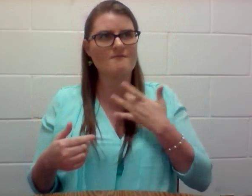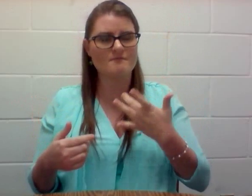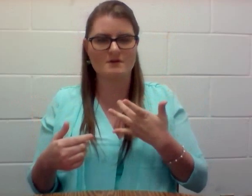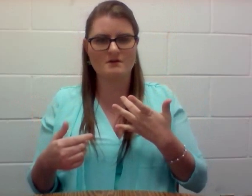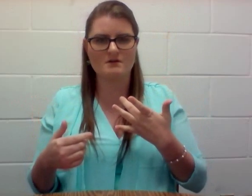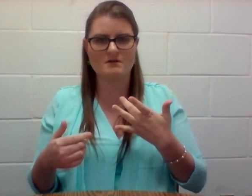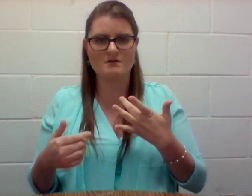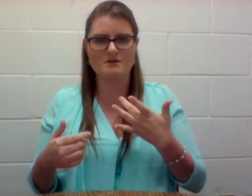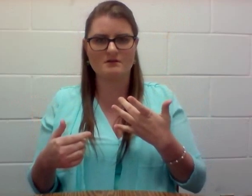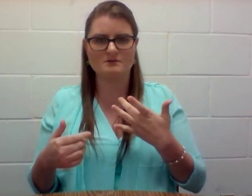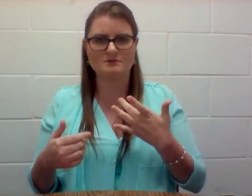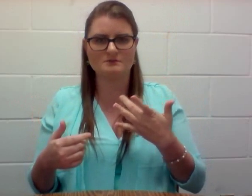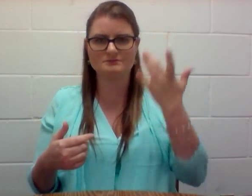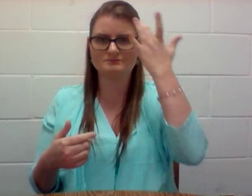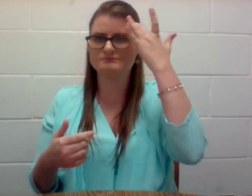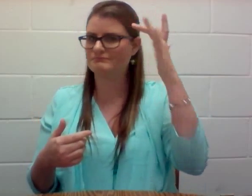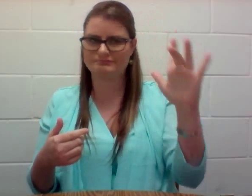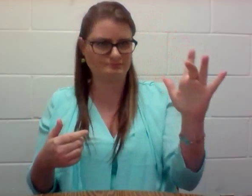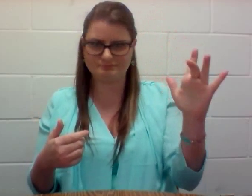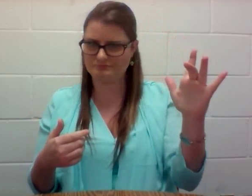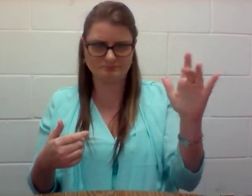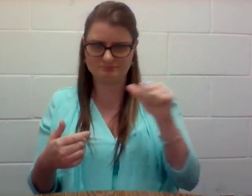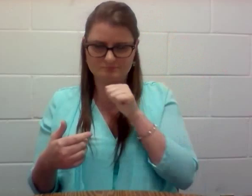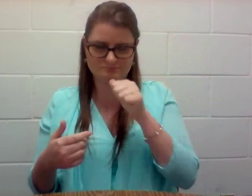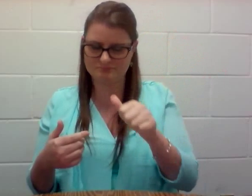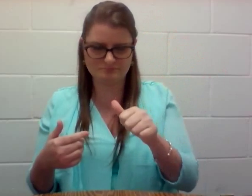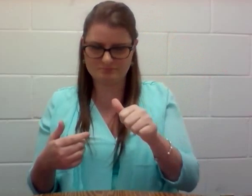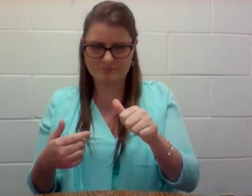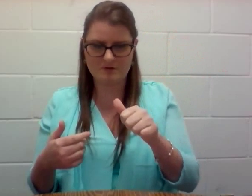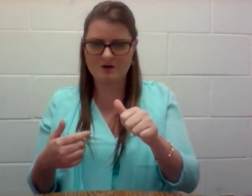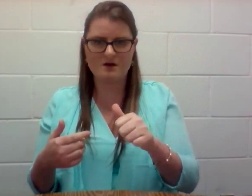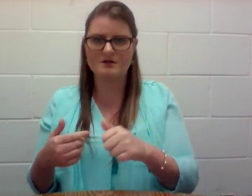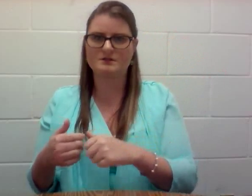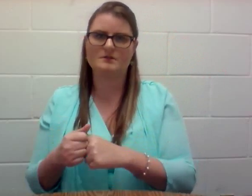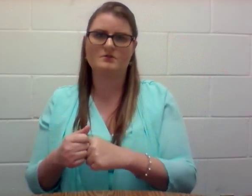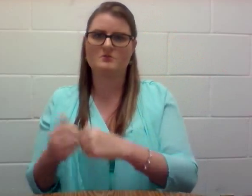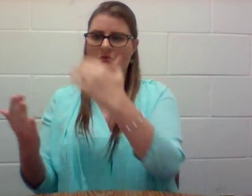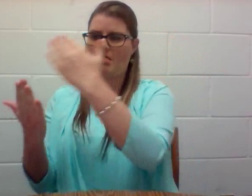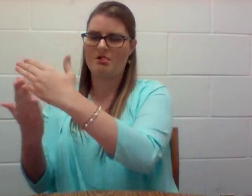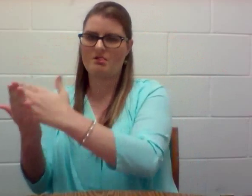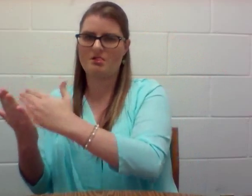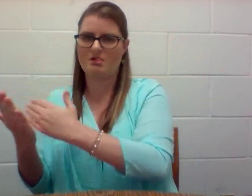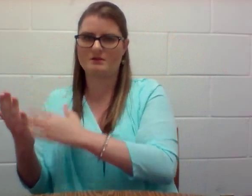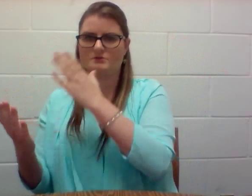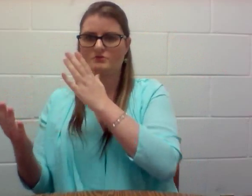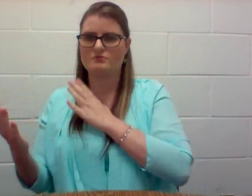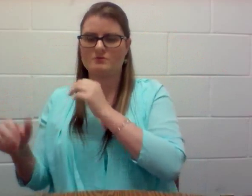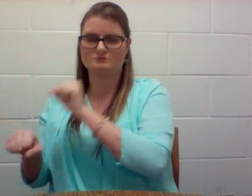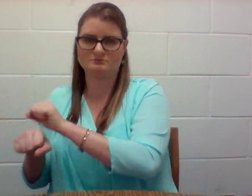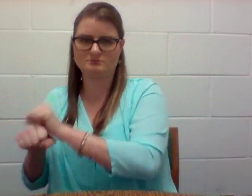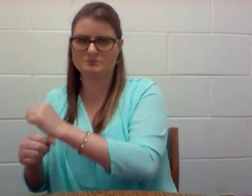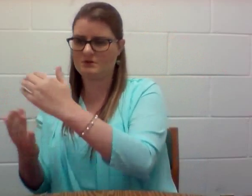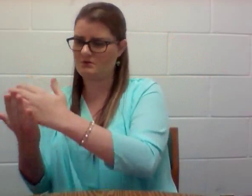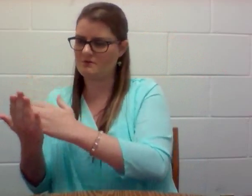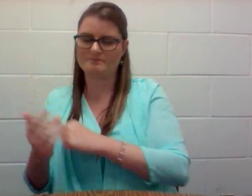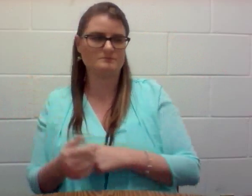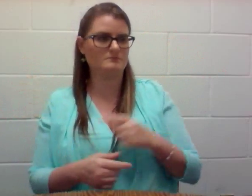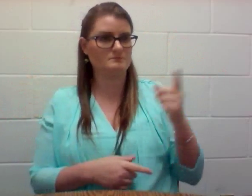unwise to make a list of women's jobs and men's jobs. There's simply too much diversity and